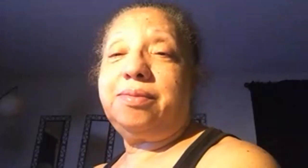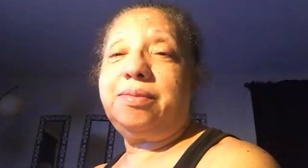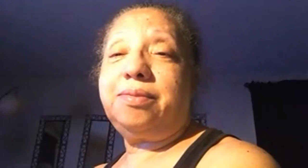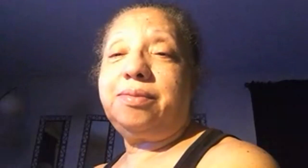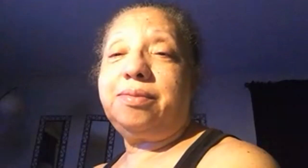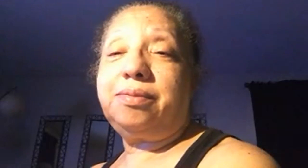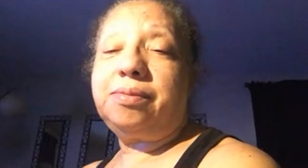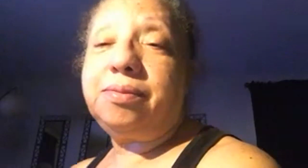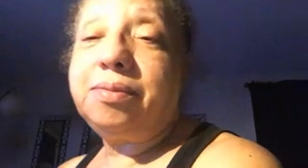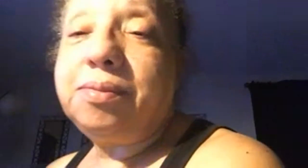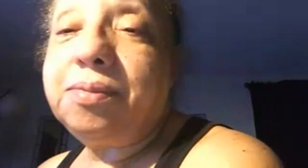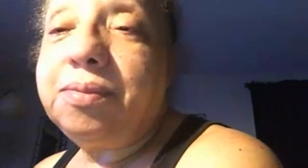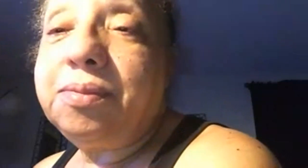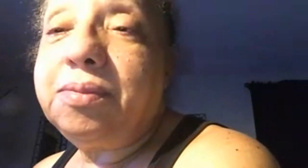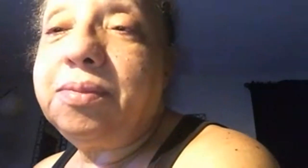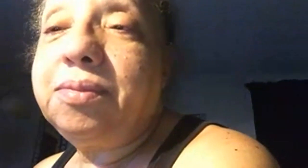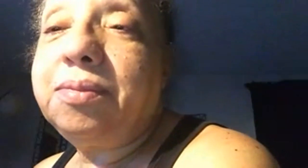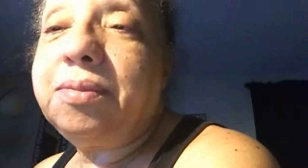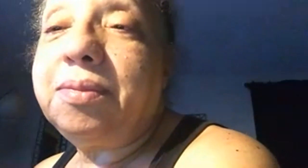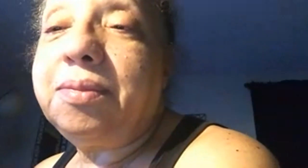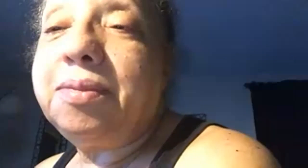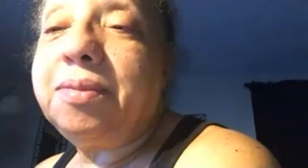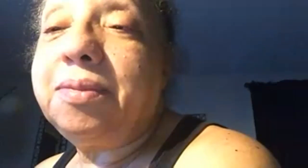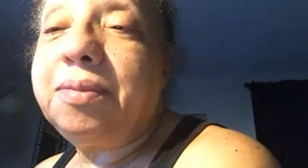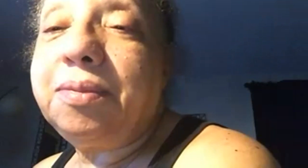Angela Ardizzone, computer audio muted, video on.